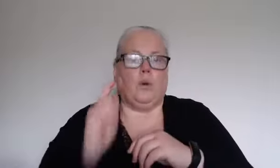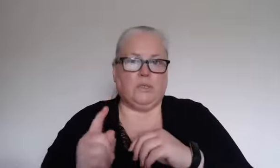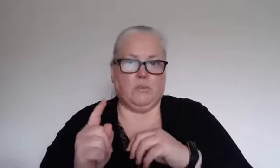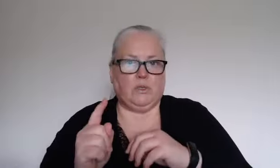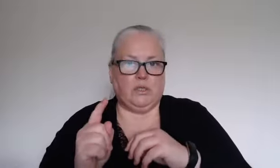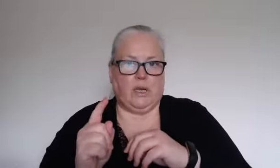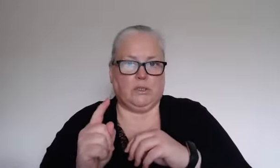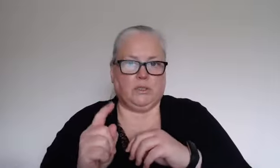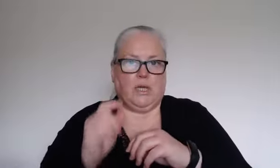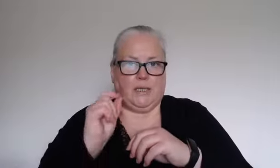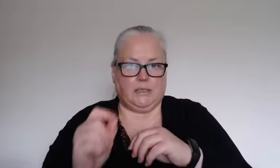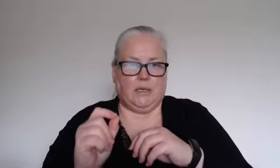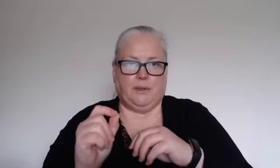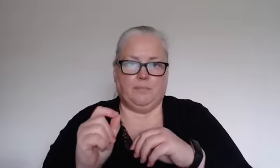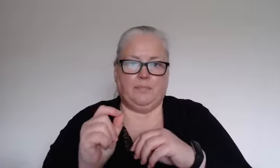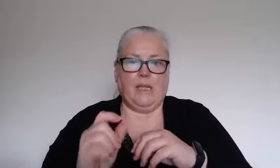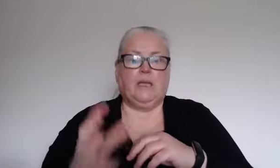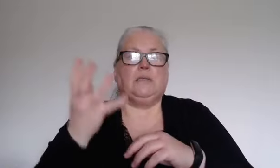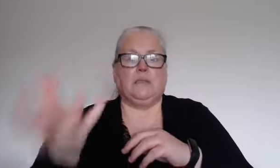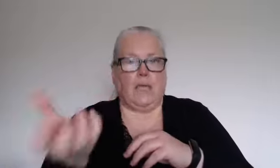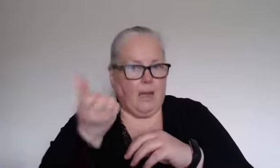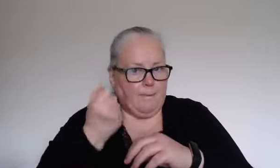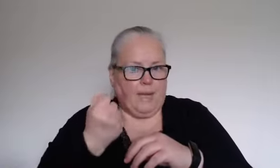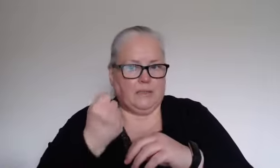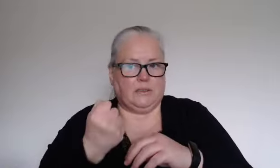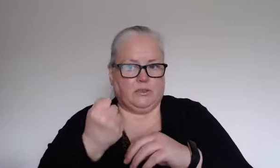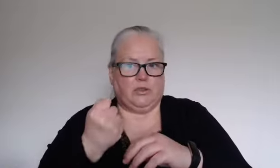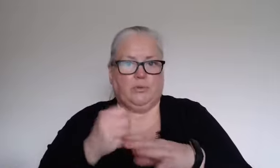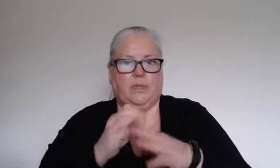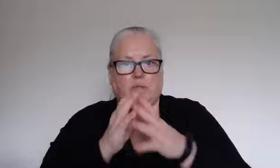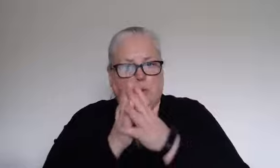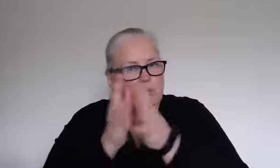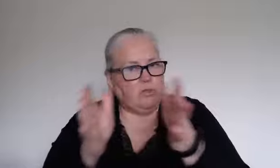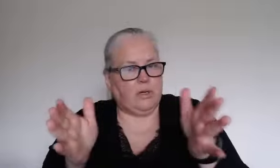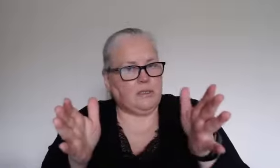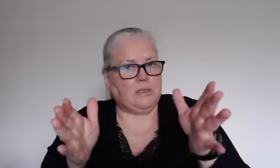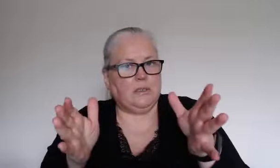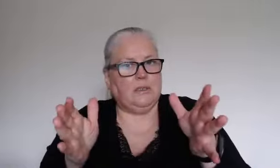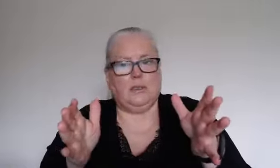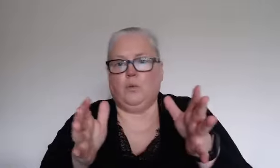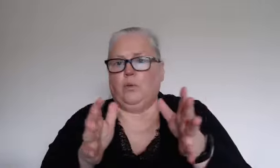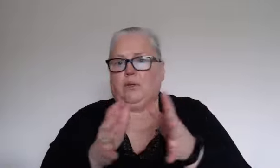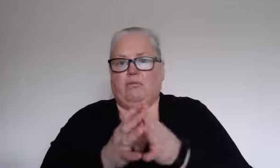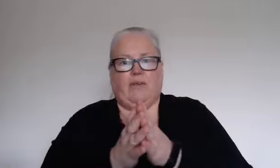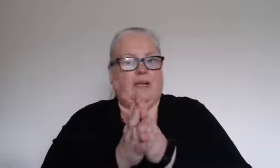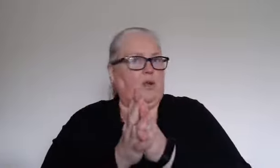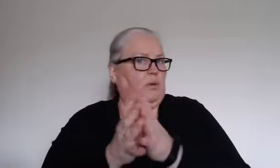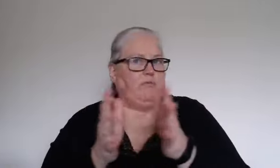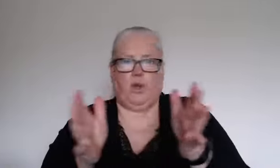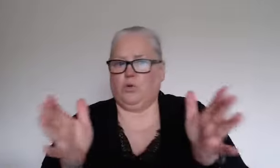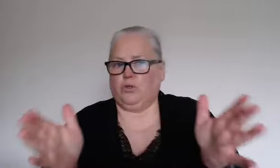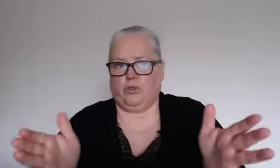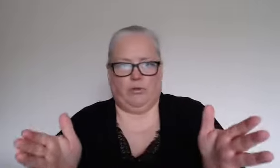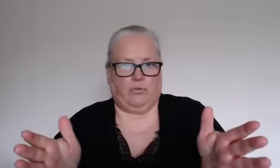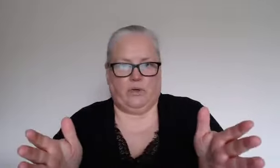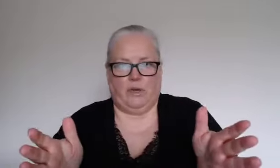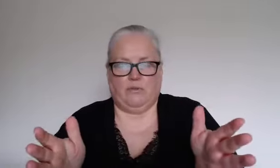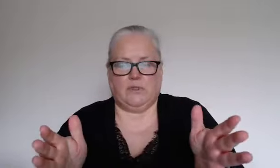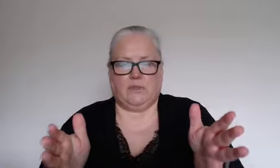small change at a time to gain back the control, because when we're stressed, we can feel like we've no control over our lives.